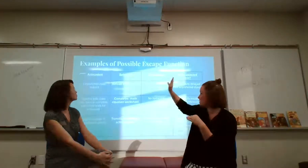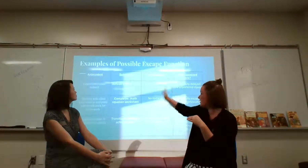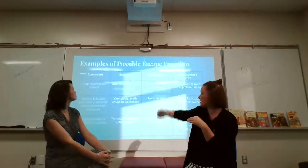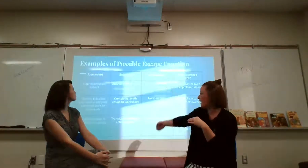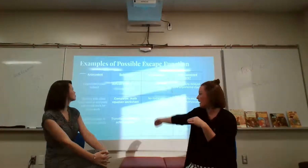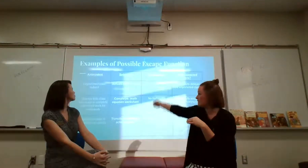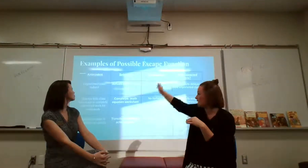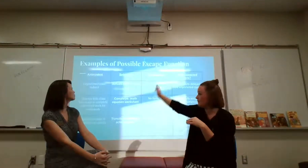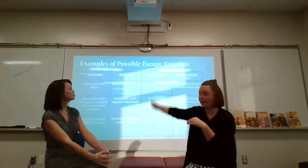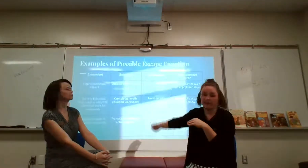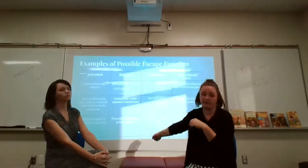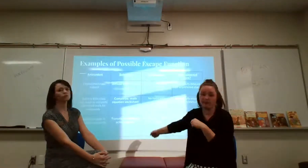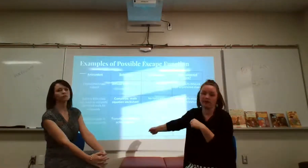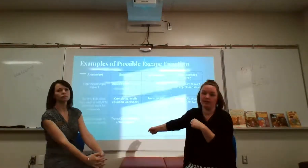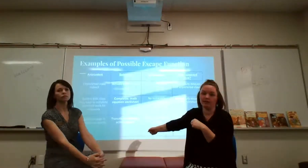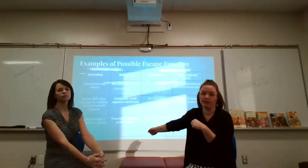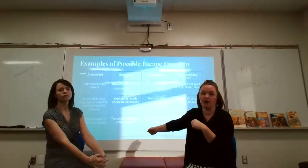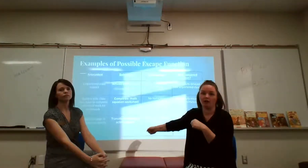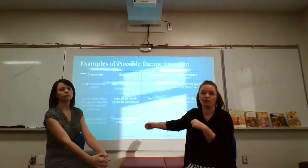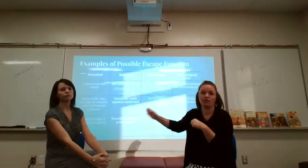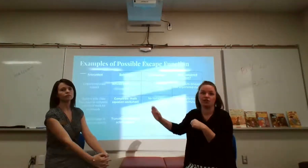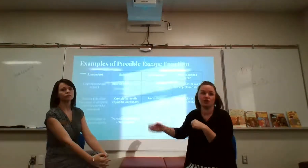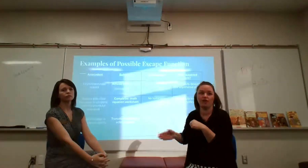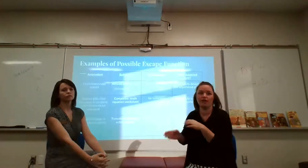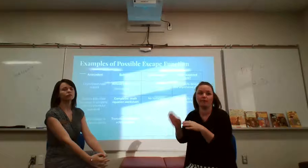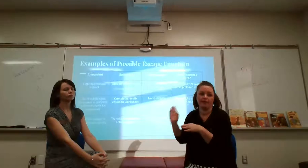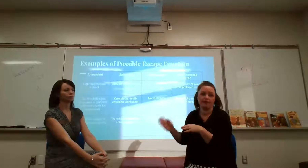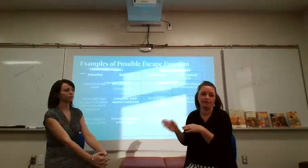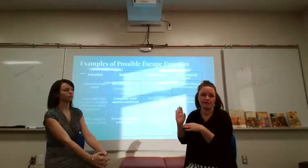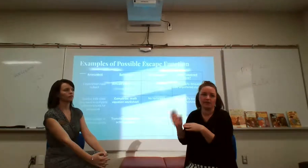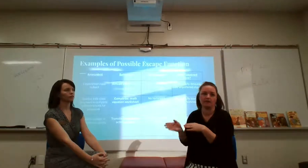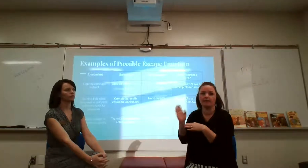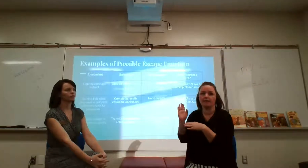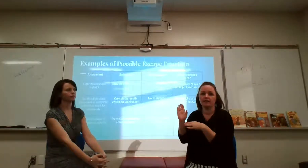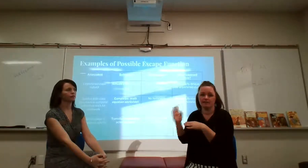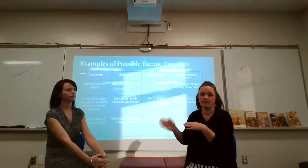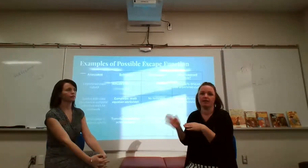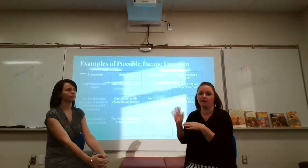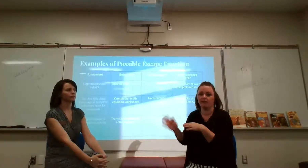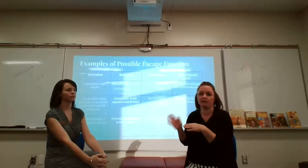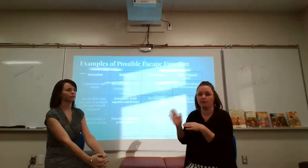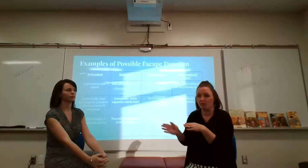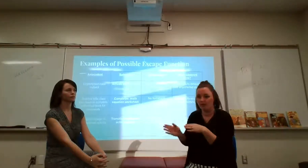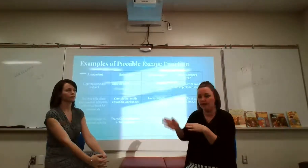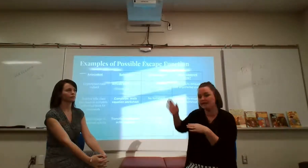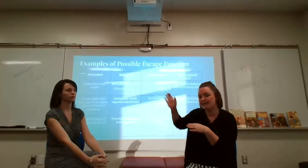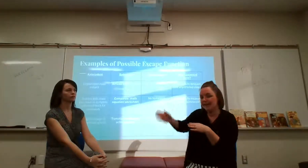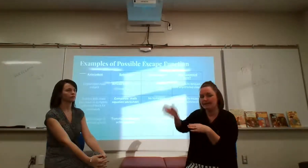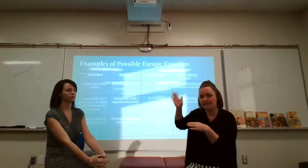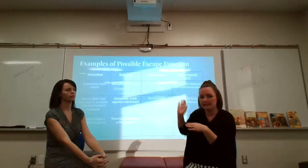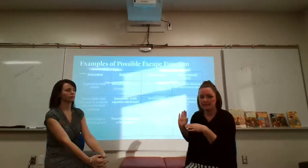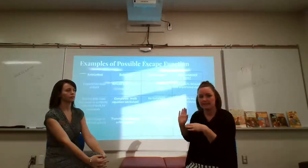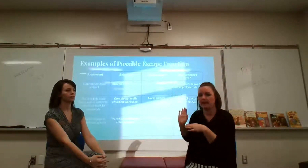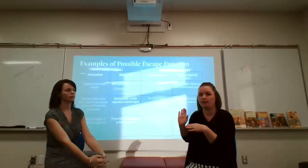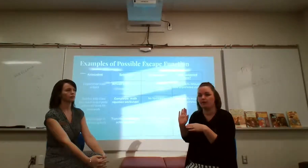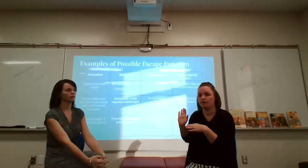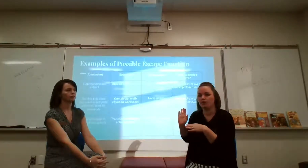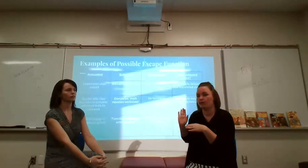the exact same behavior in all of the columns to show you how the behavior is not specifically what's important. It's the A's and C's that will control the